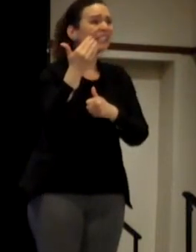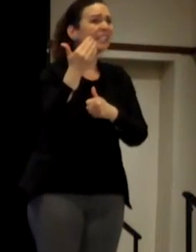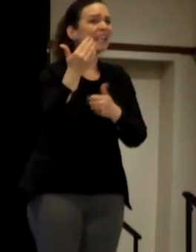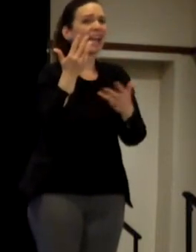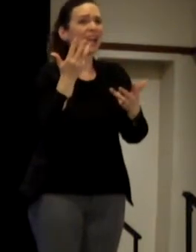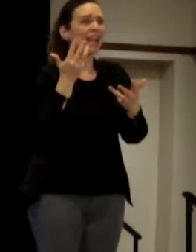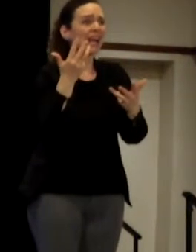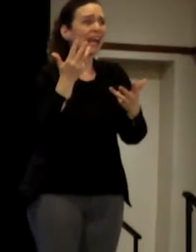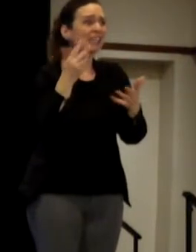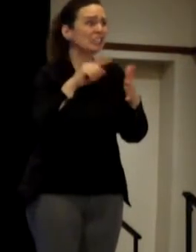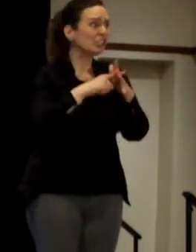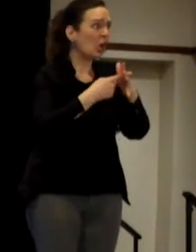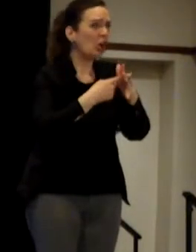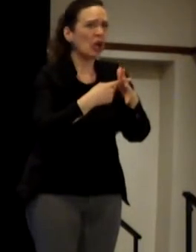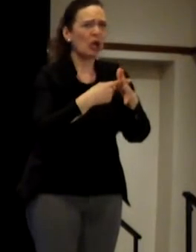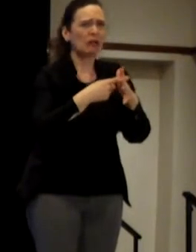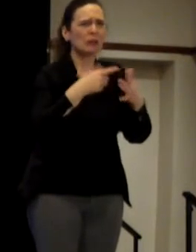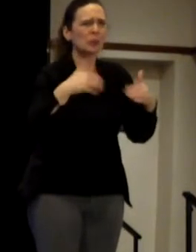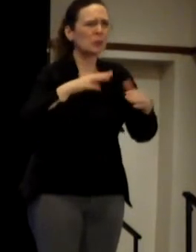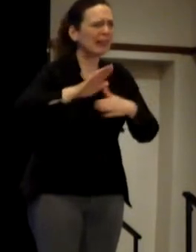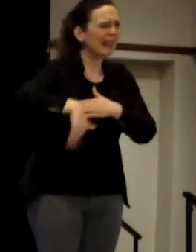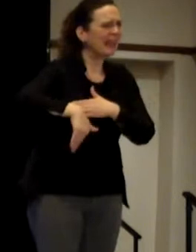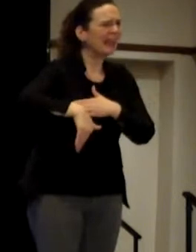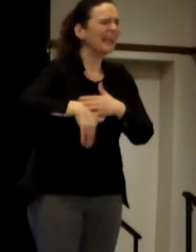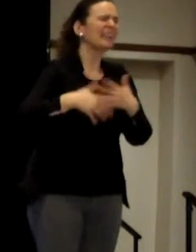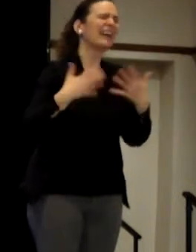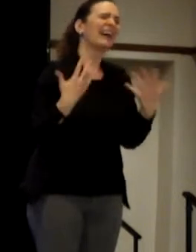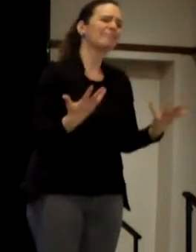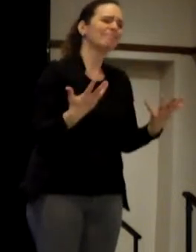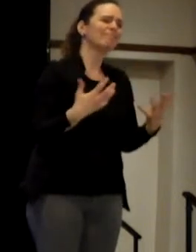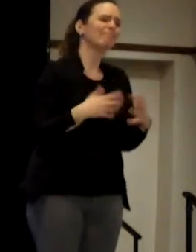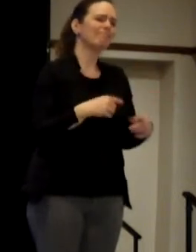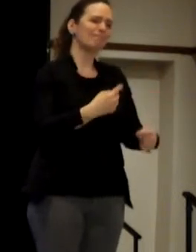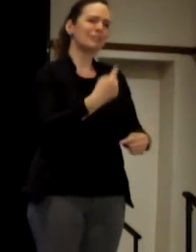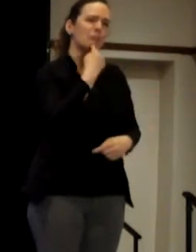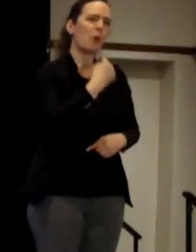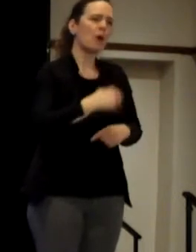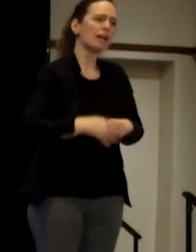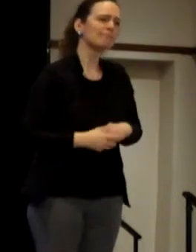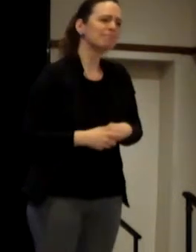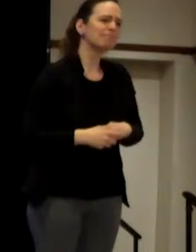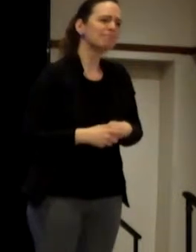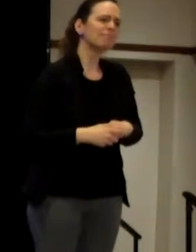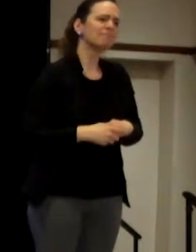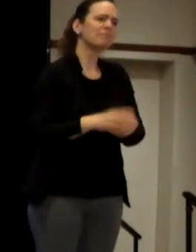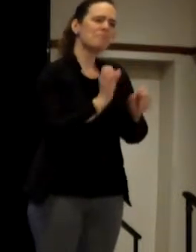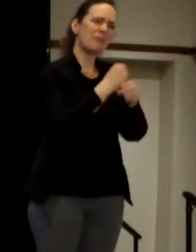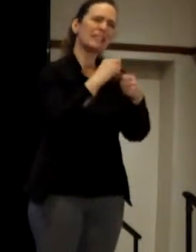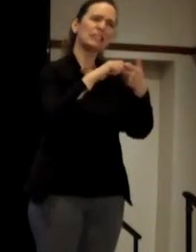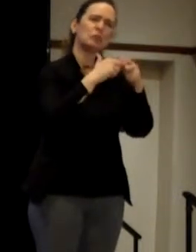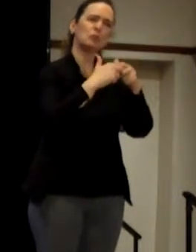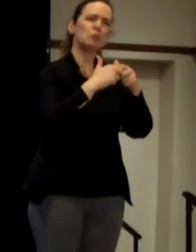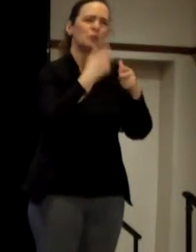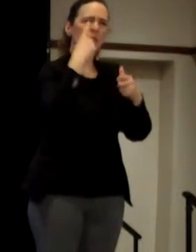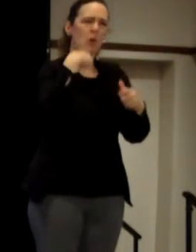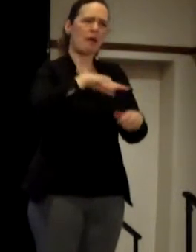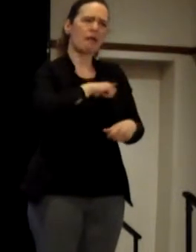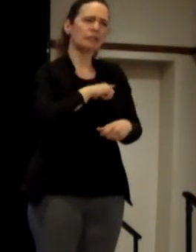and people are just going to leave right at 11 is not practical. It's creating problems for us, for enforcement.